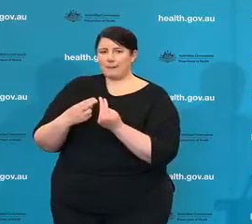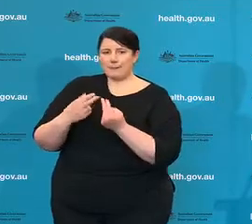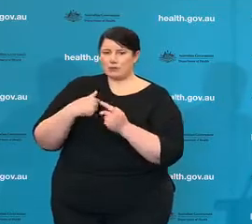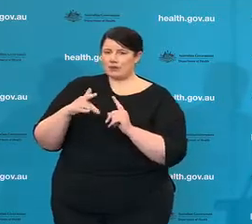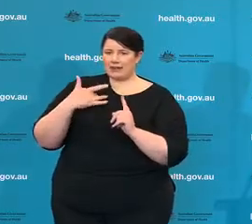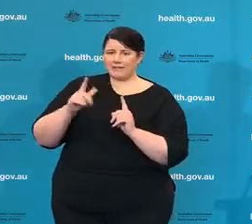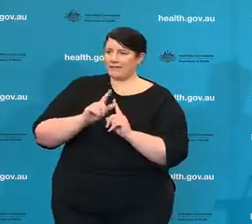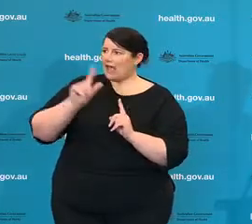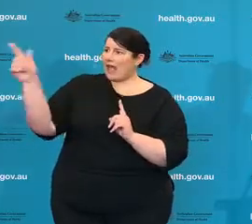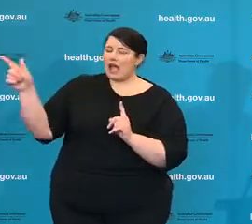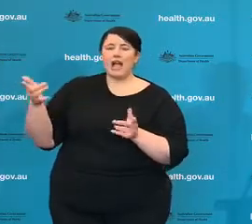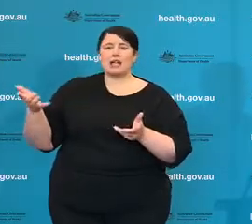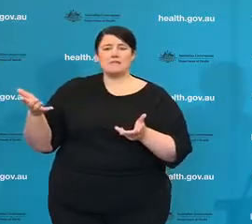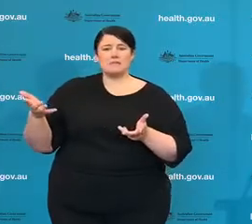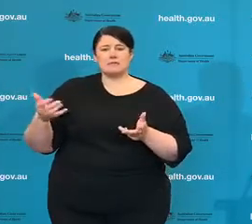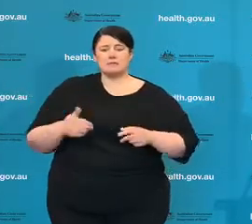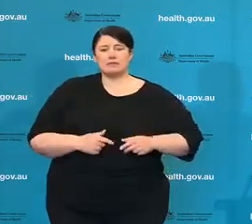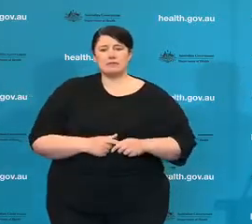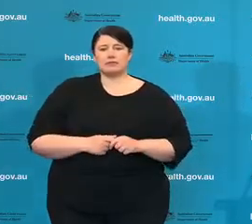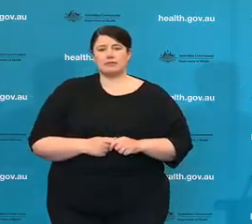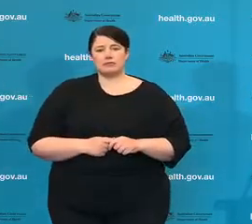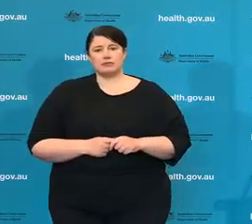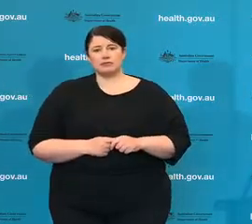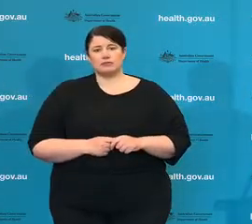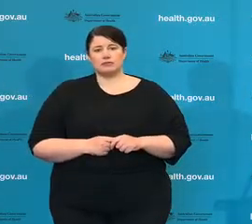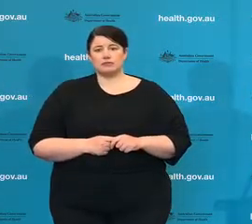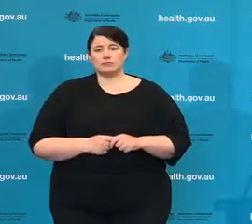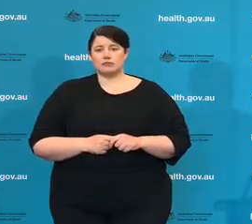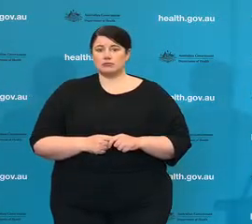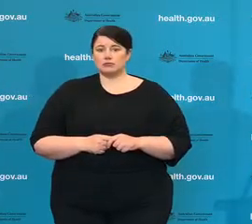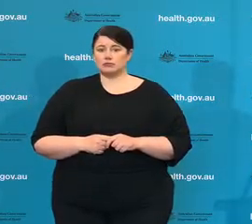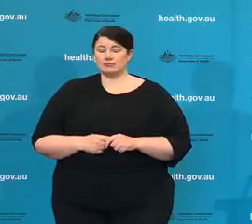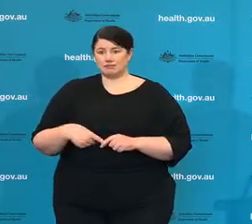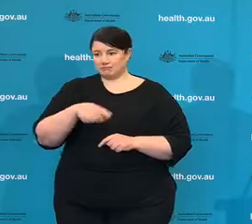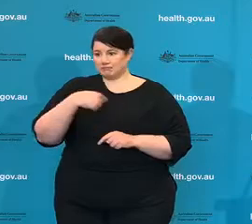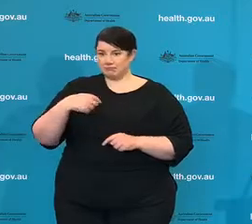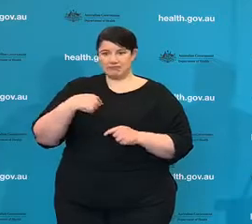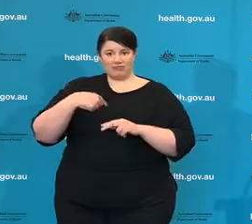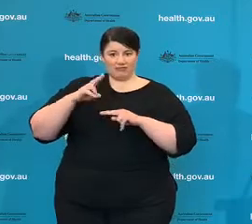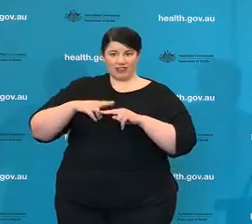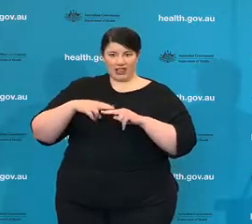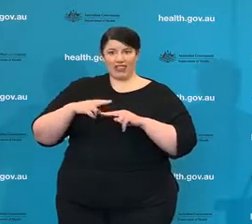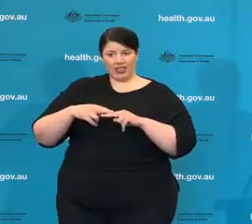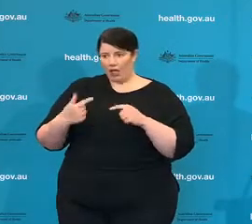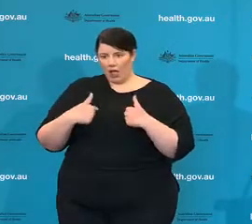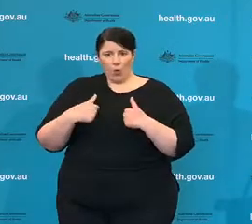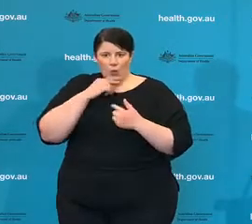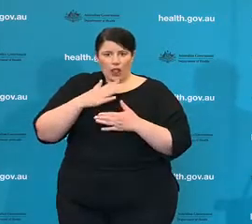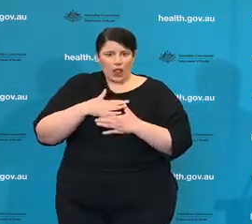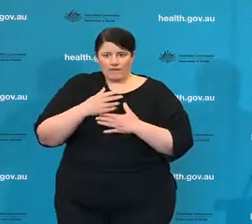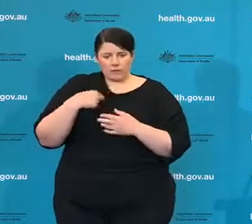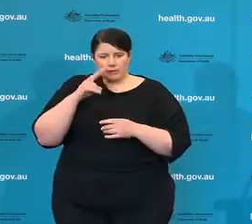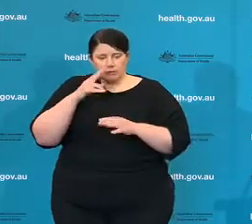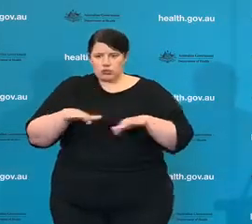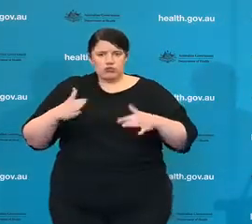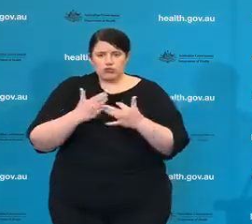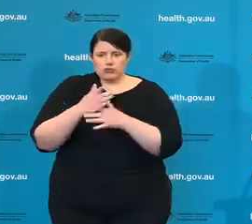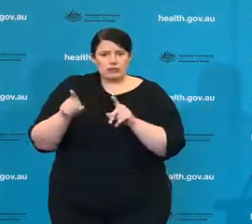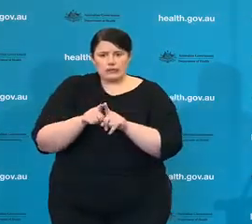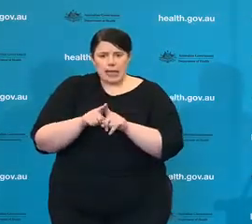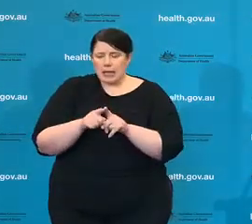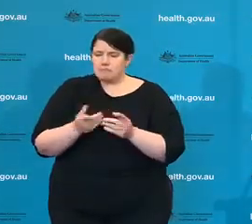as you say, I welcome. We would all welcome that. As parents, we would welcome that. The